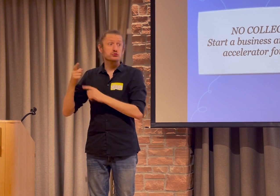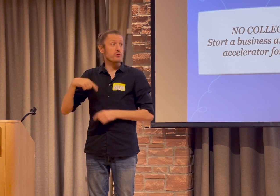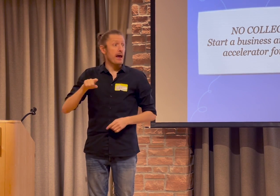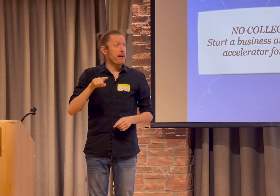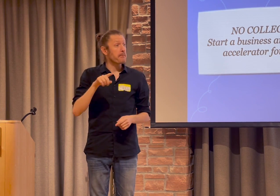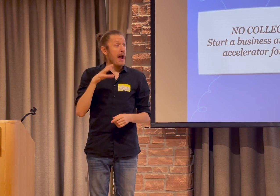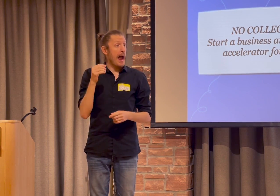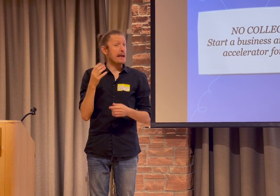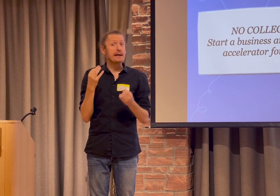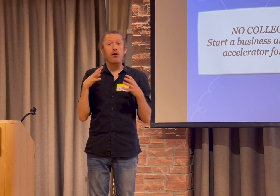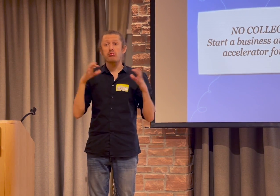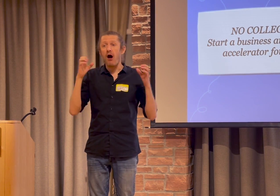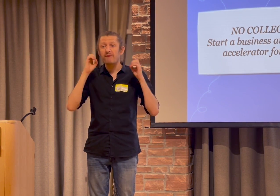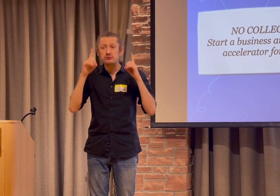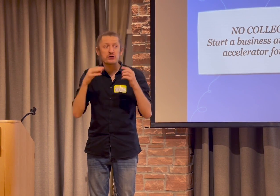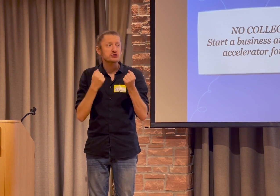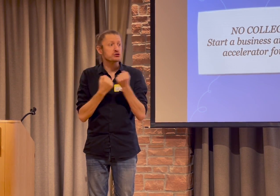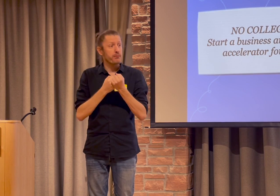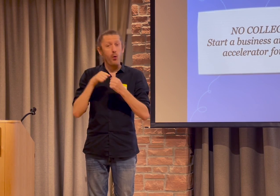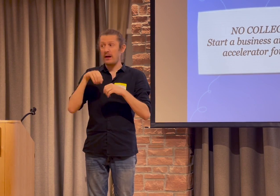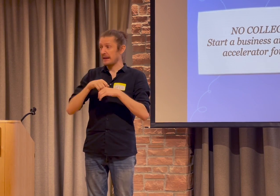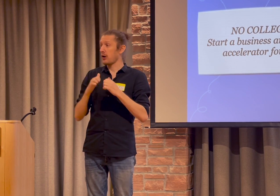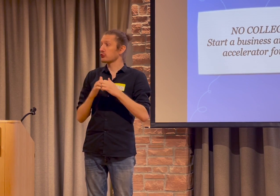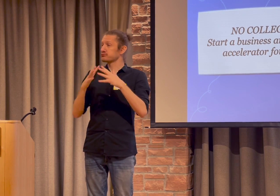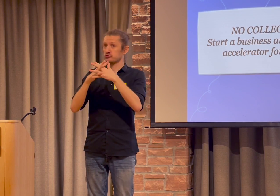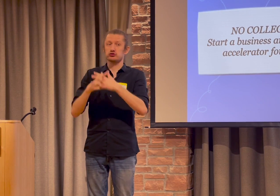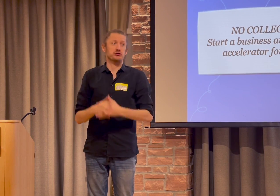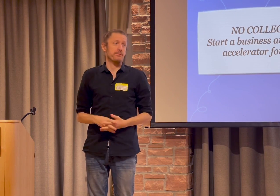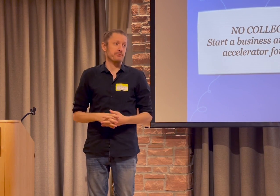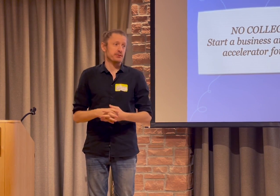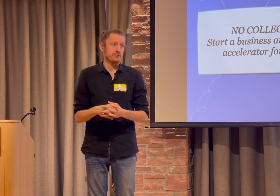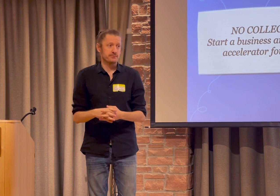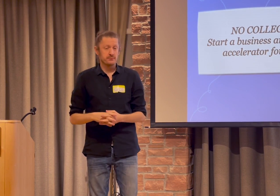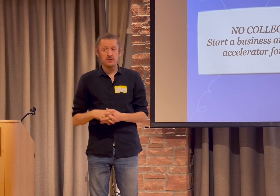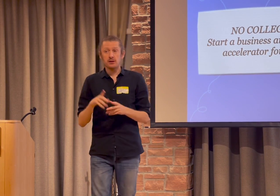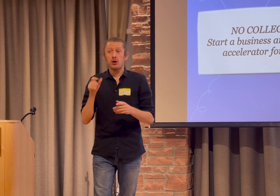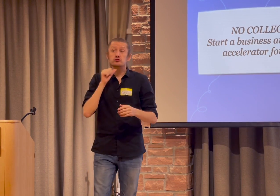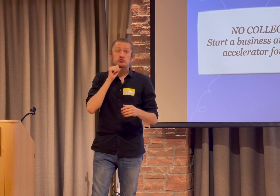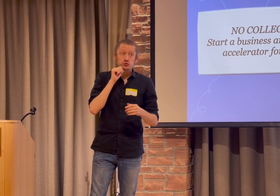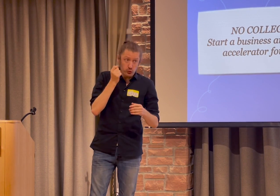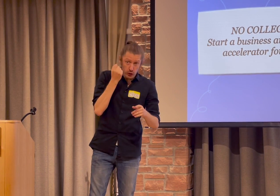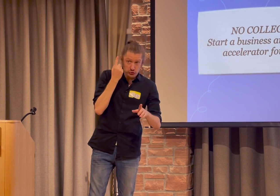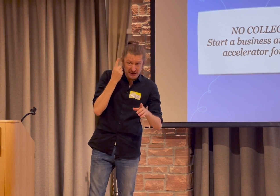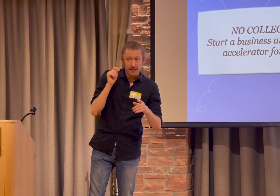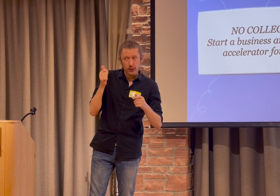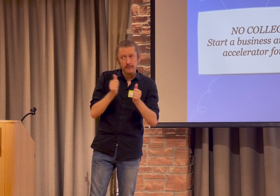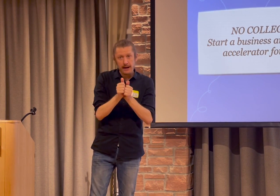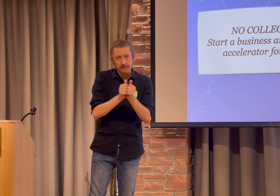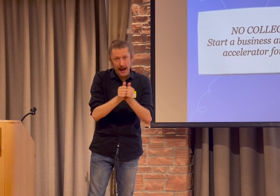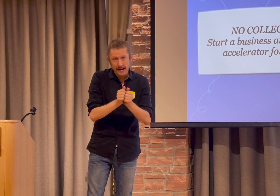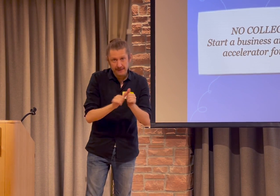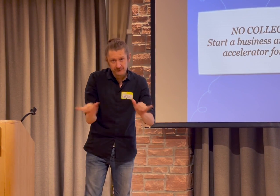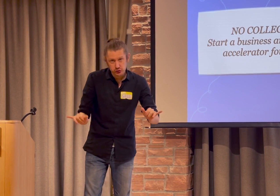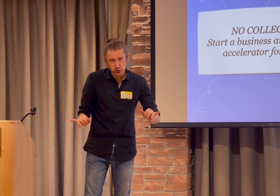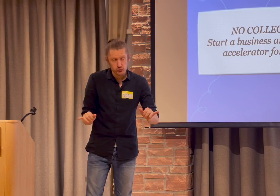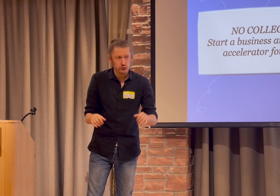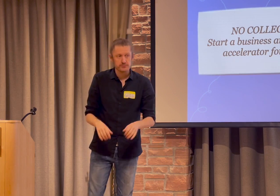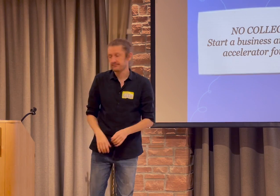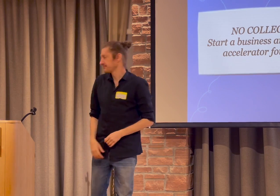other VCs where you can apply and they will give you education support for entrepreneurship.